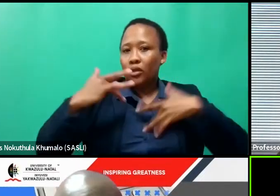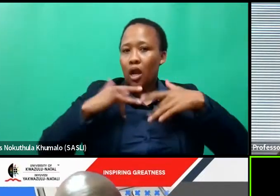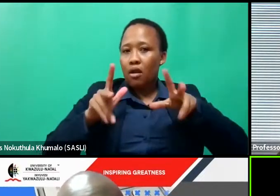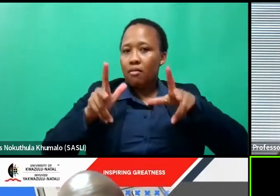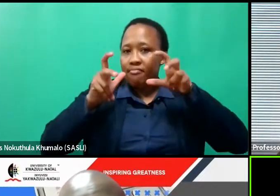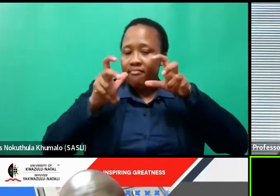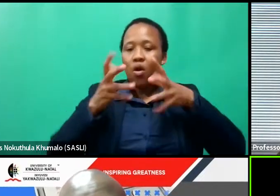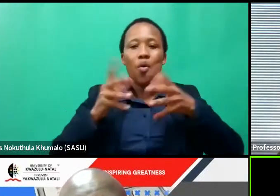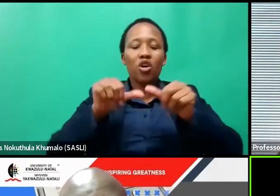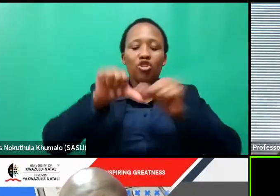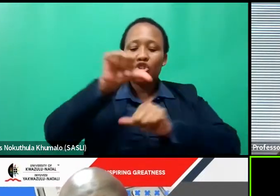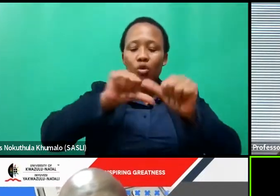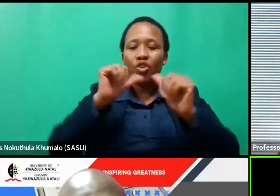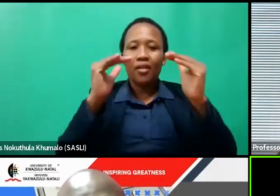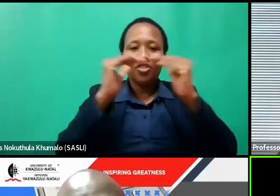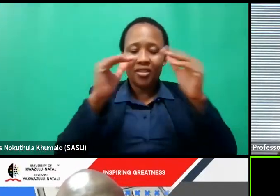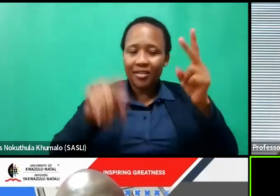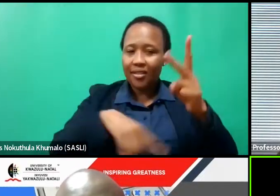human rights